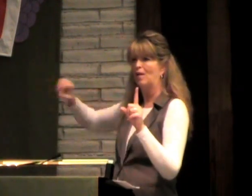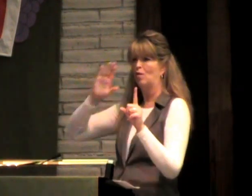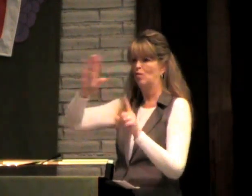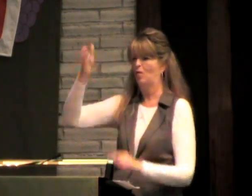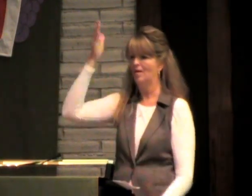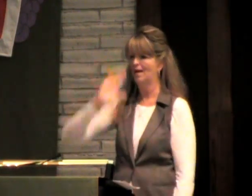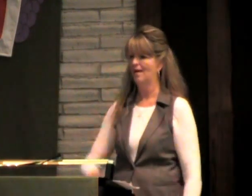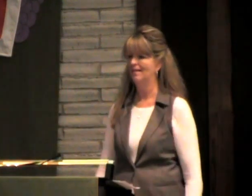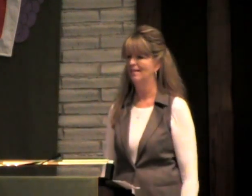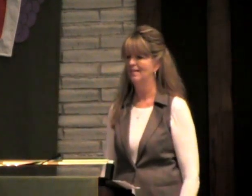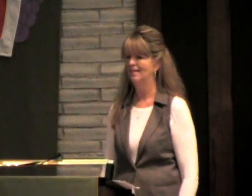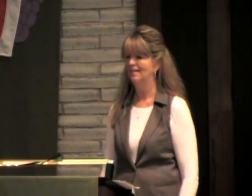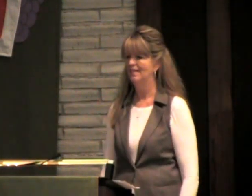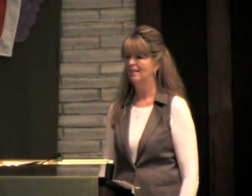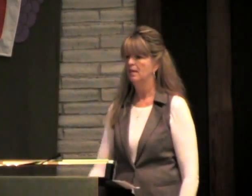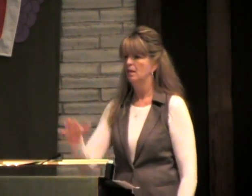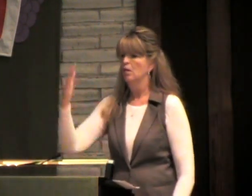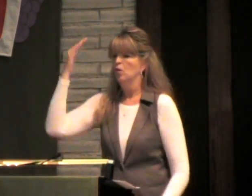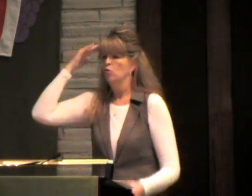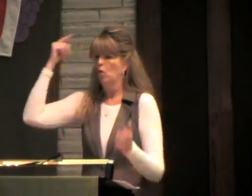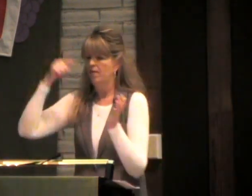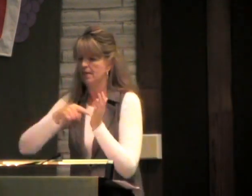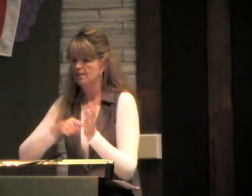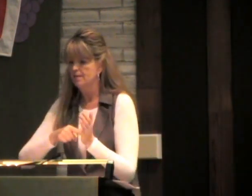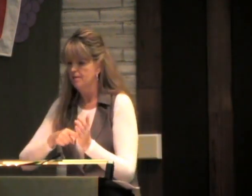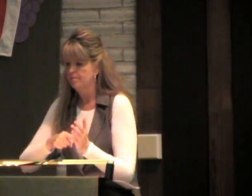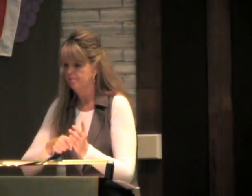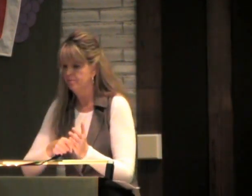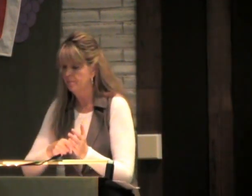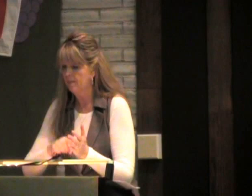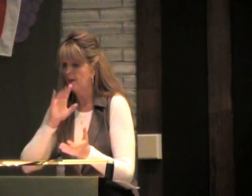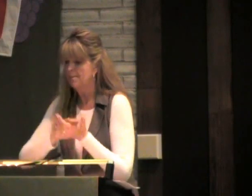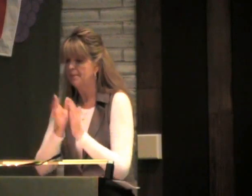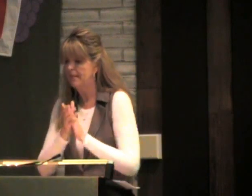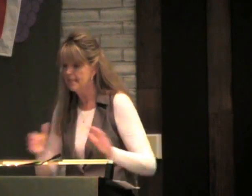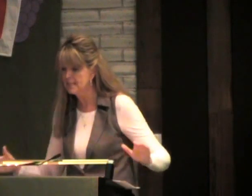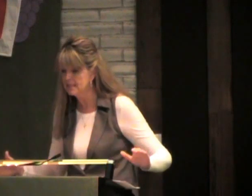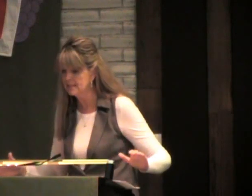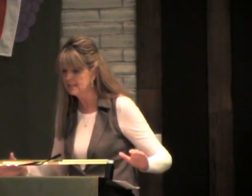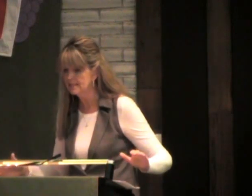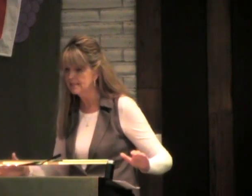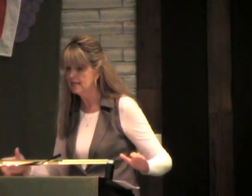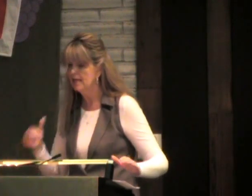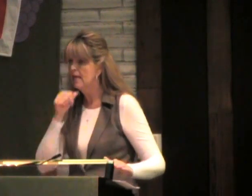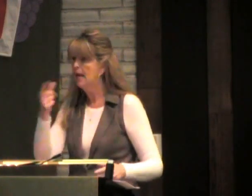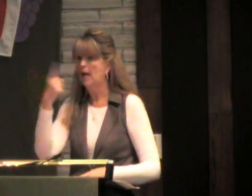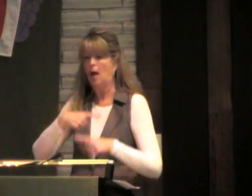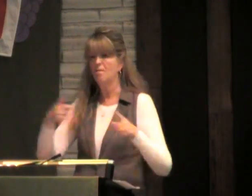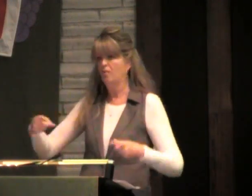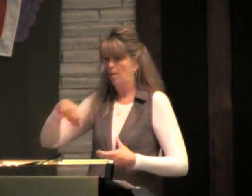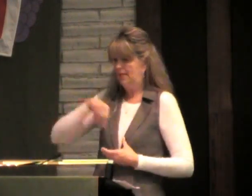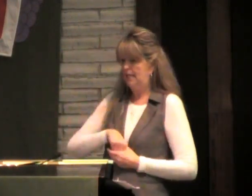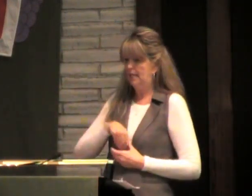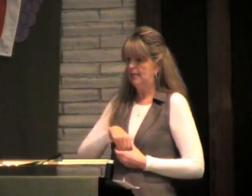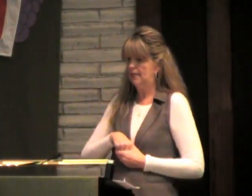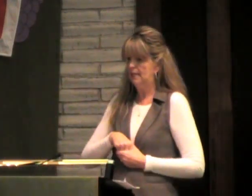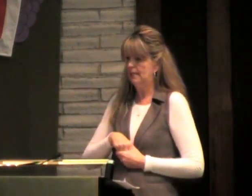one could take away his God. Know this, peace doesn't come